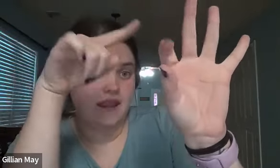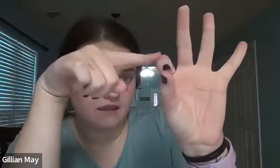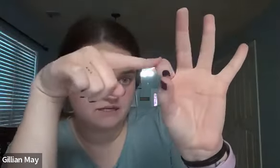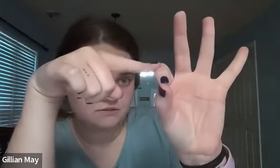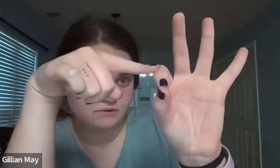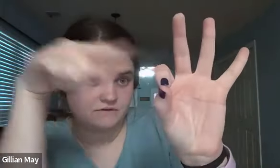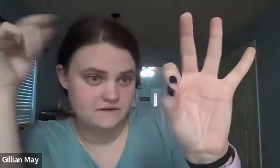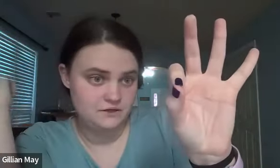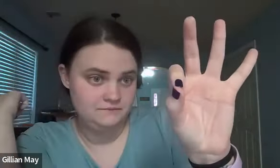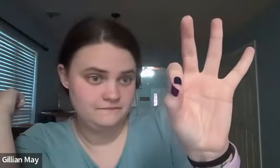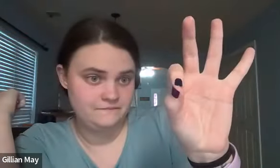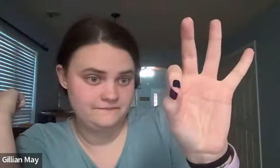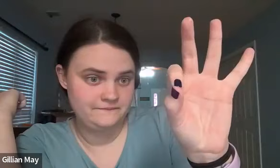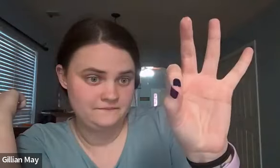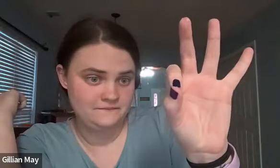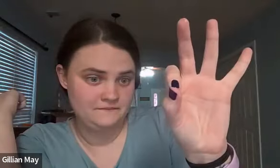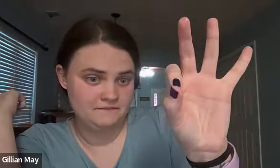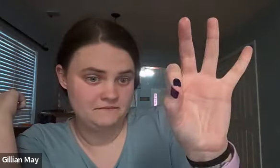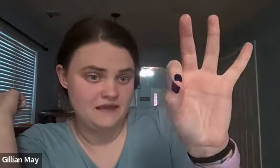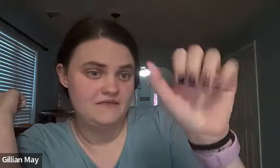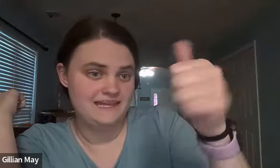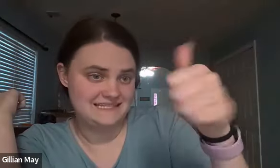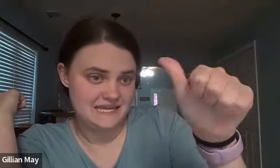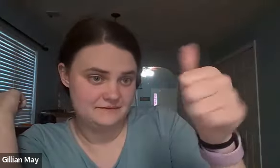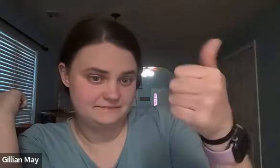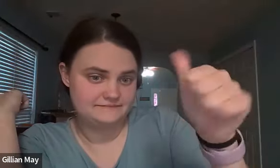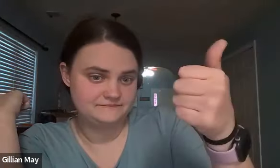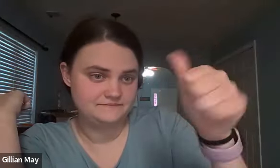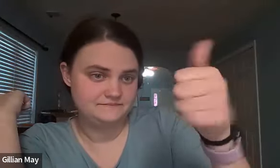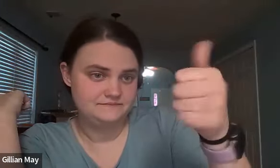9 is your pointer finger. And then 10.